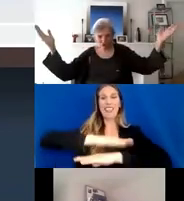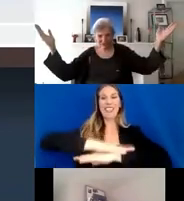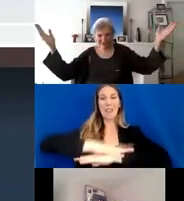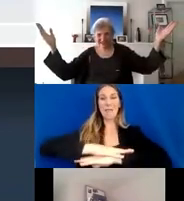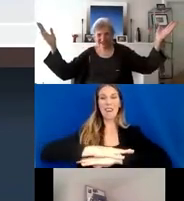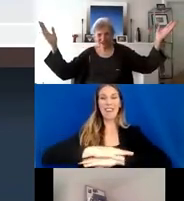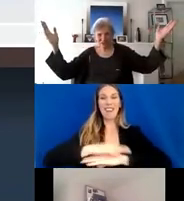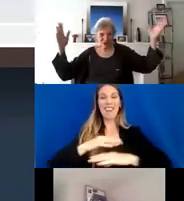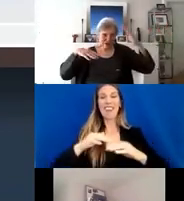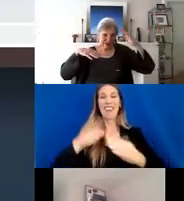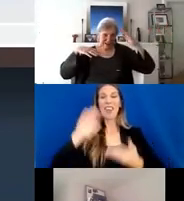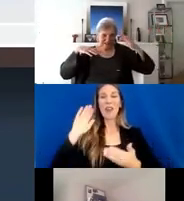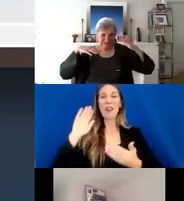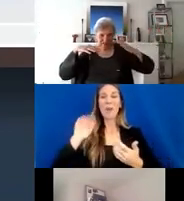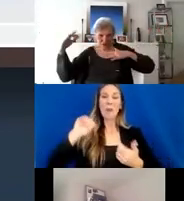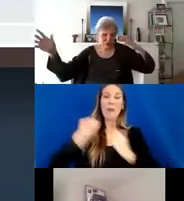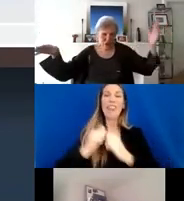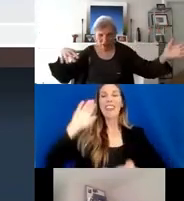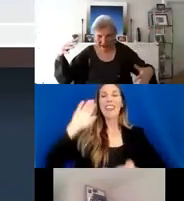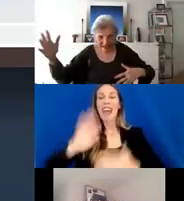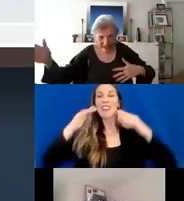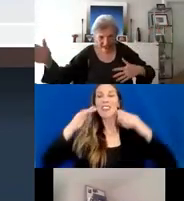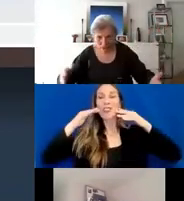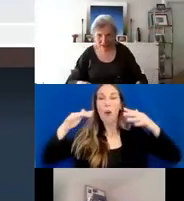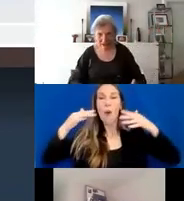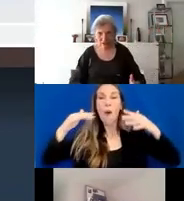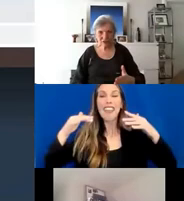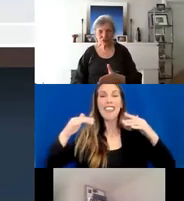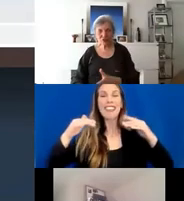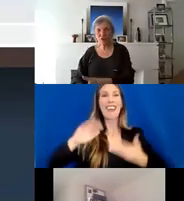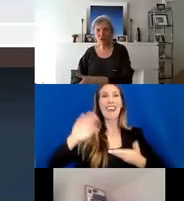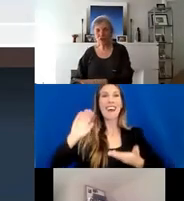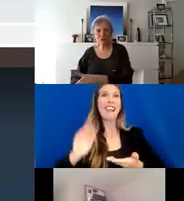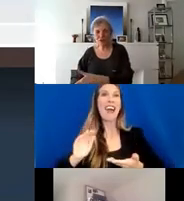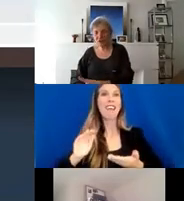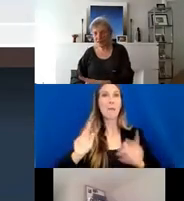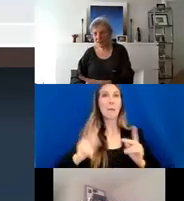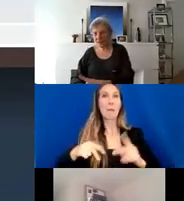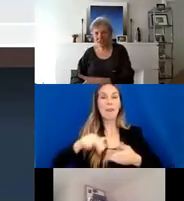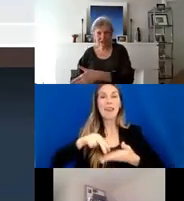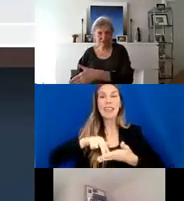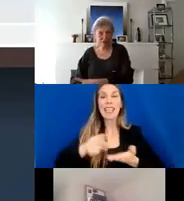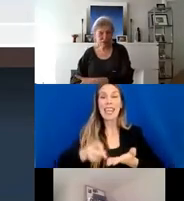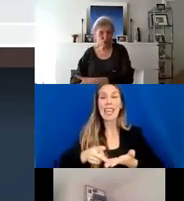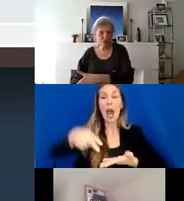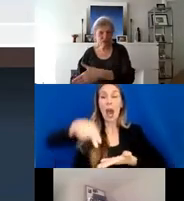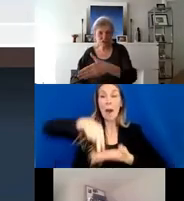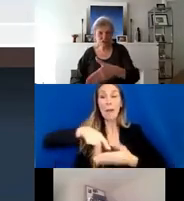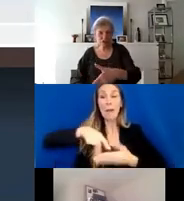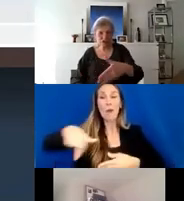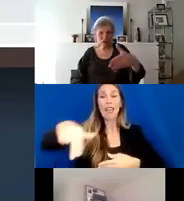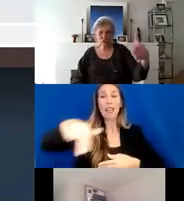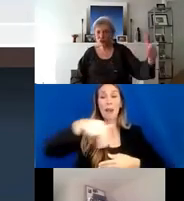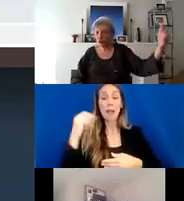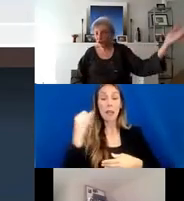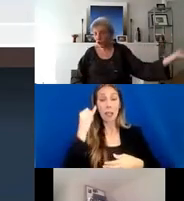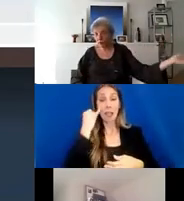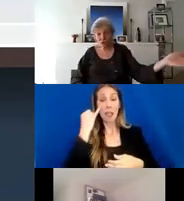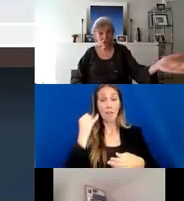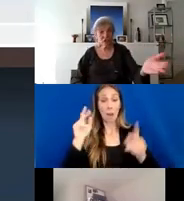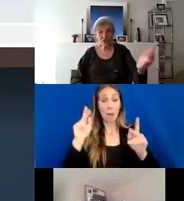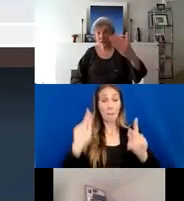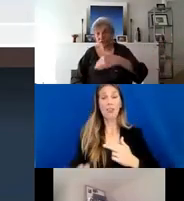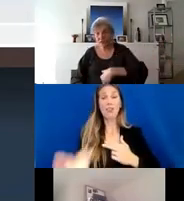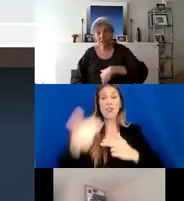echoes, noise, scurrying around. Someone who's an attendee, if they wanted to see two